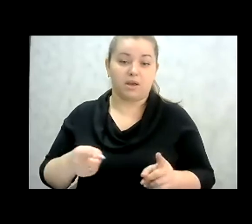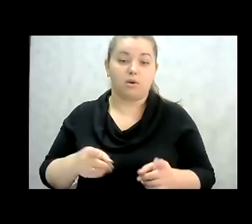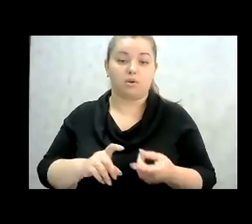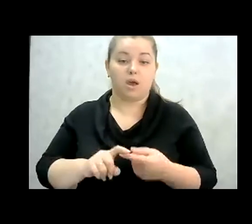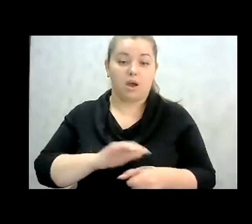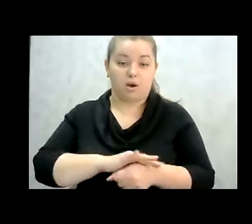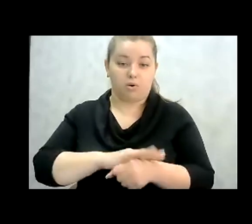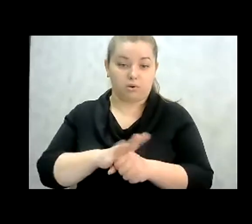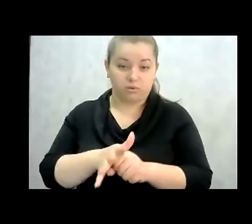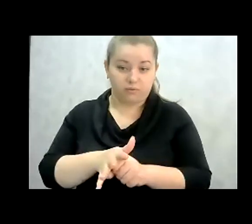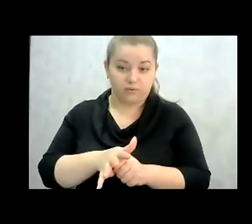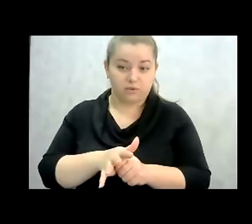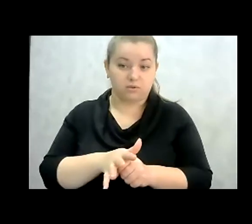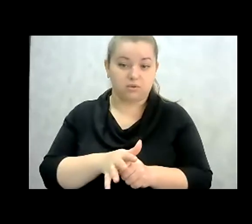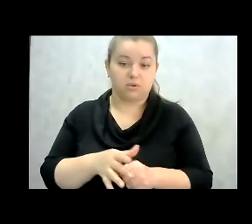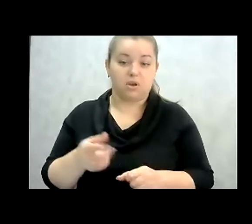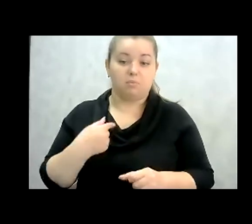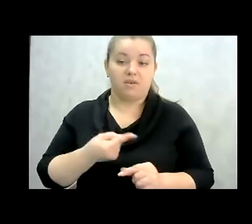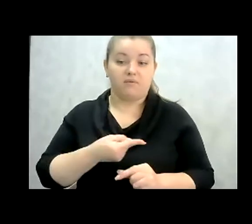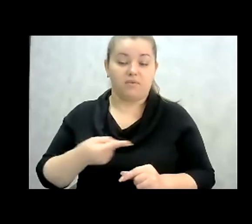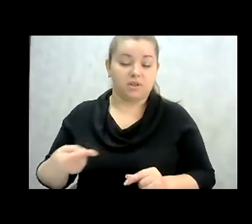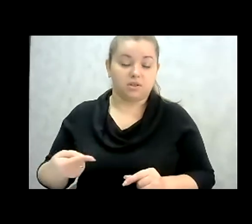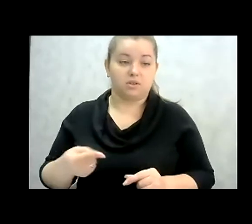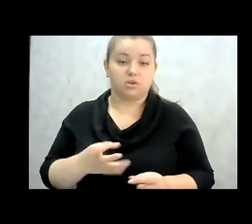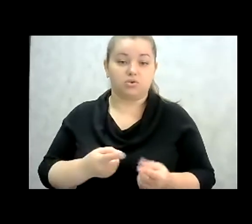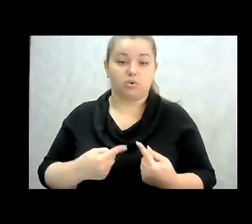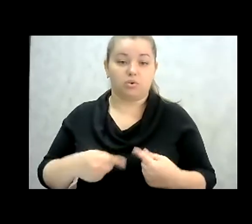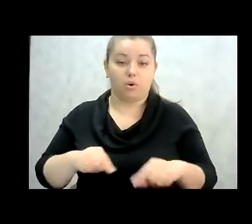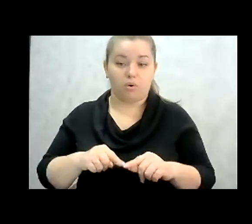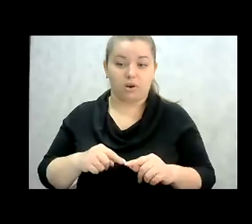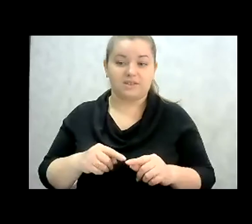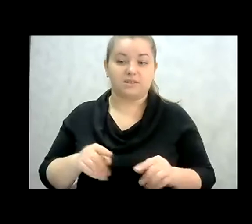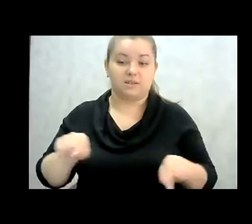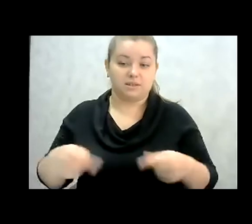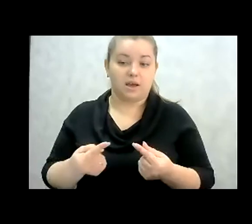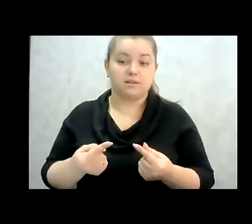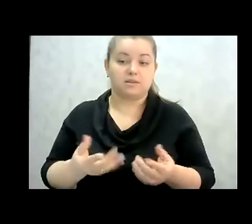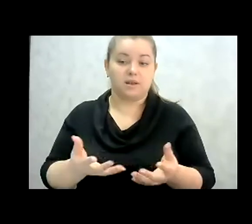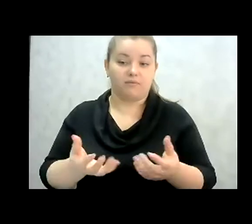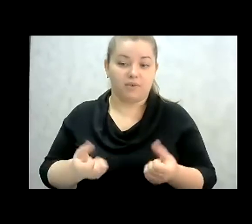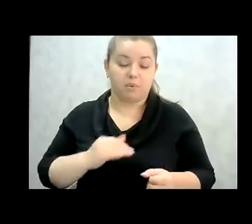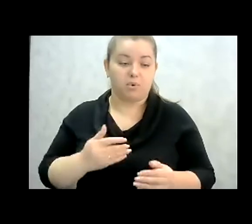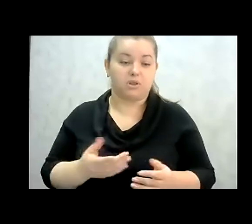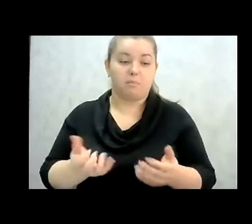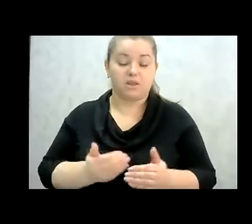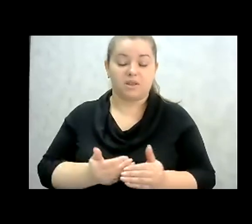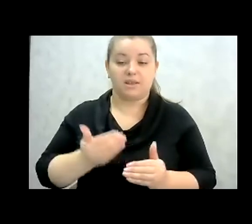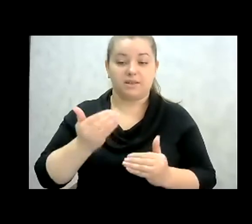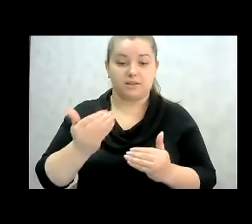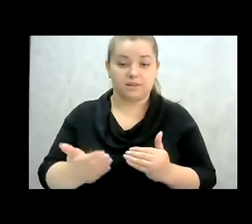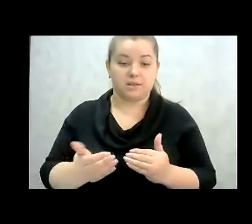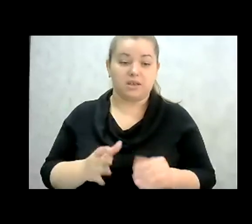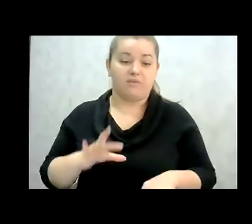hold elections against the backdrop of the pandemic. Many decisions